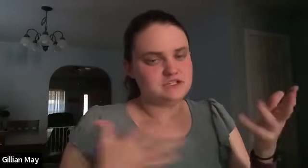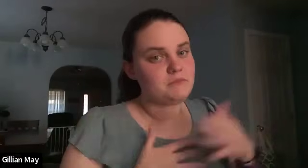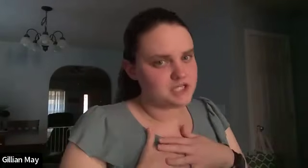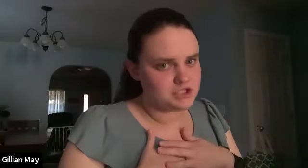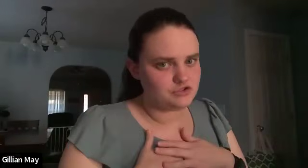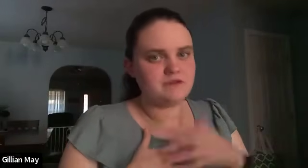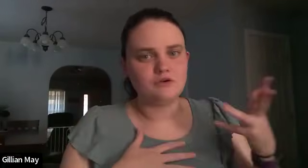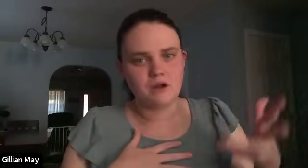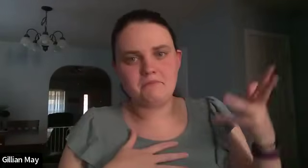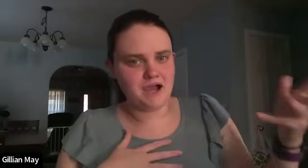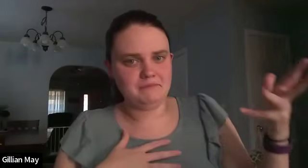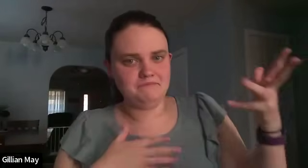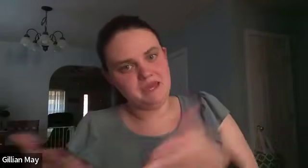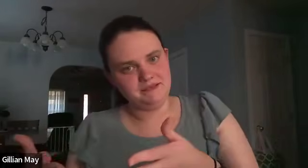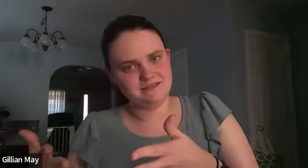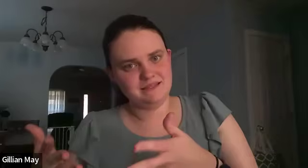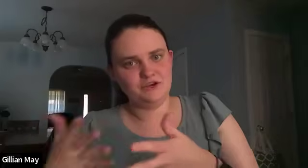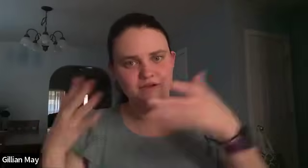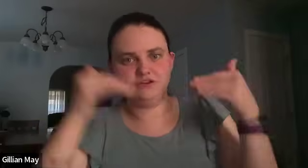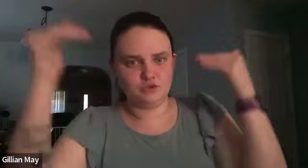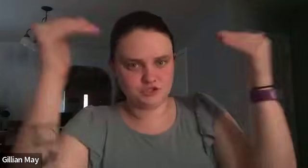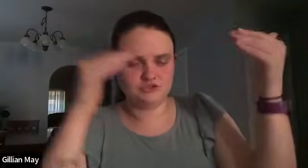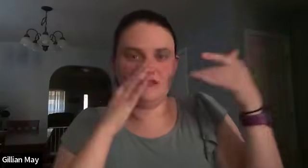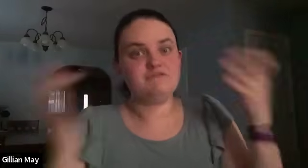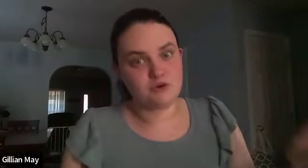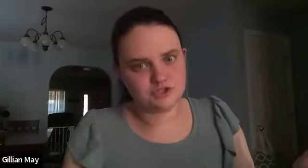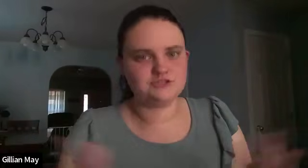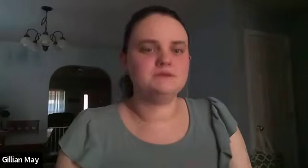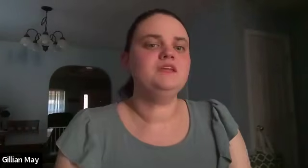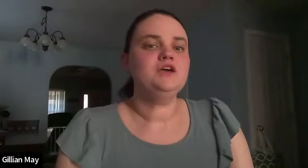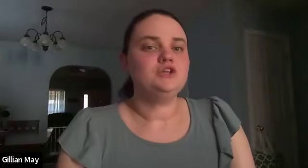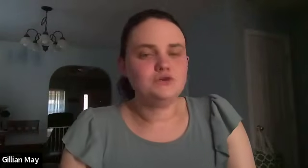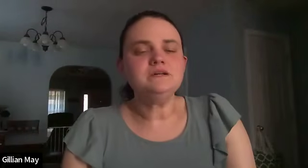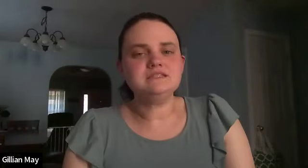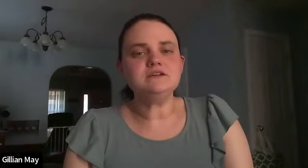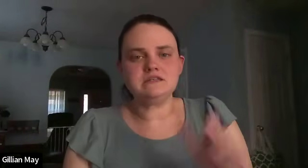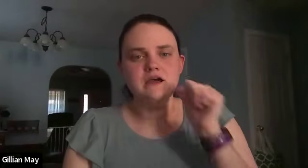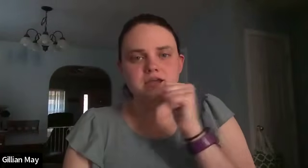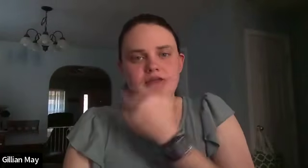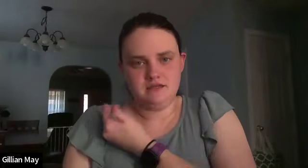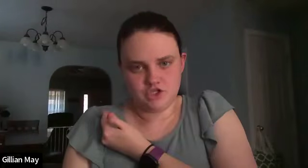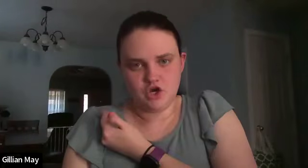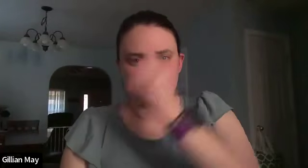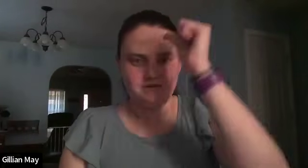They're still my children, but they're not my babies. Like they're adult children, they have their own children. You would still sign